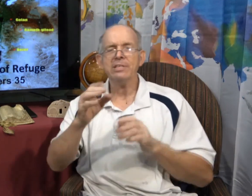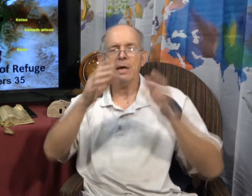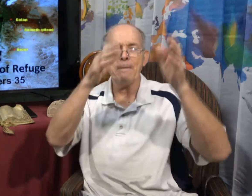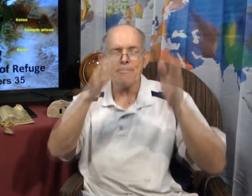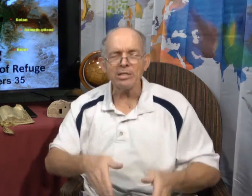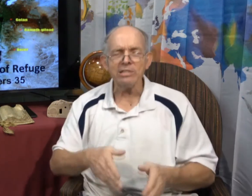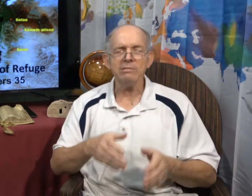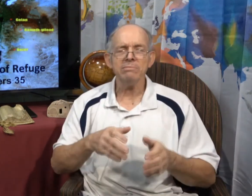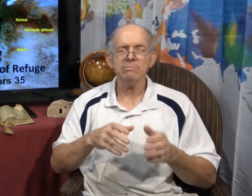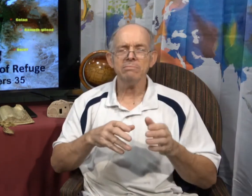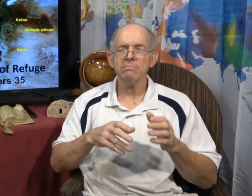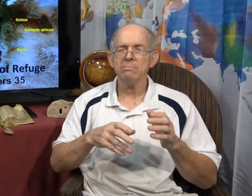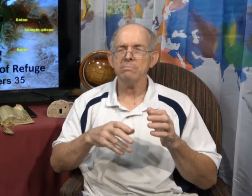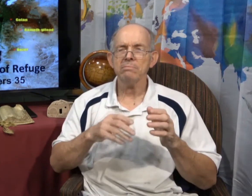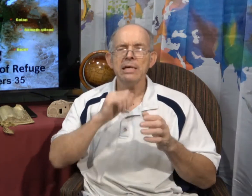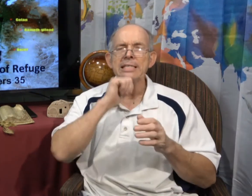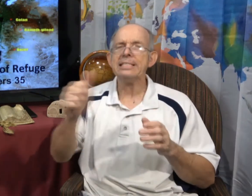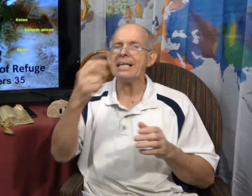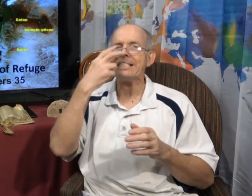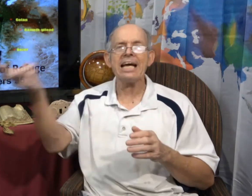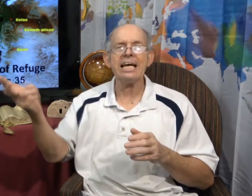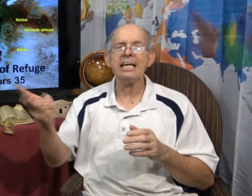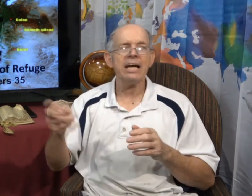a person, not she,